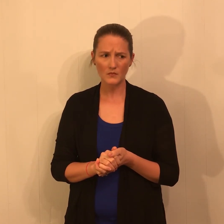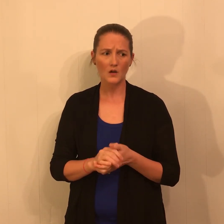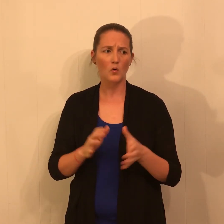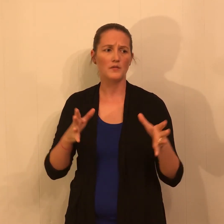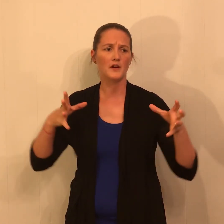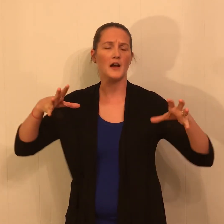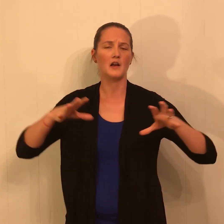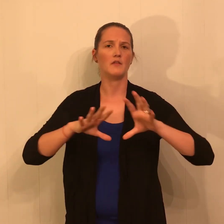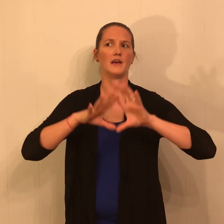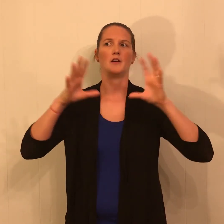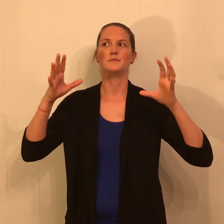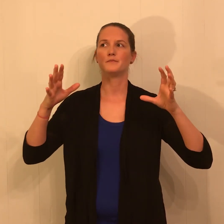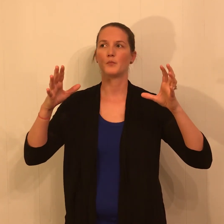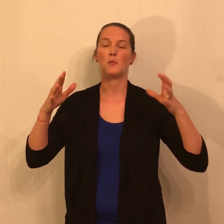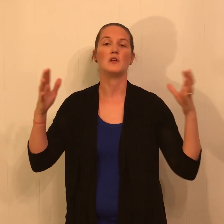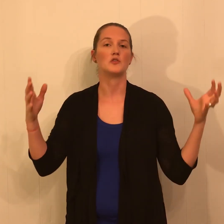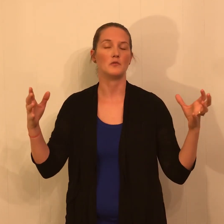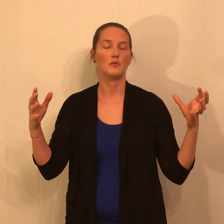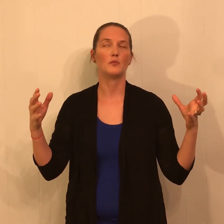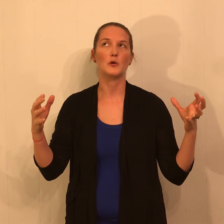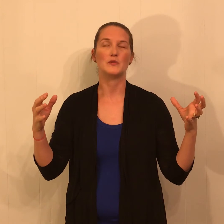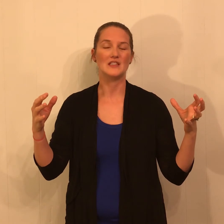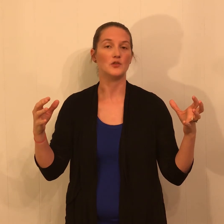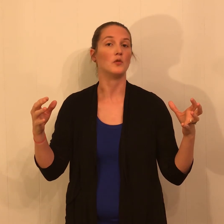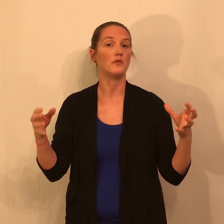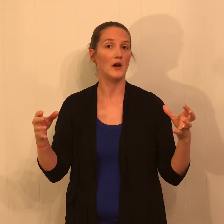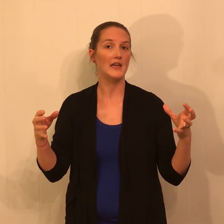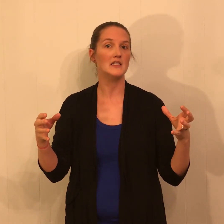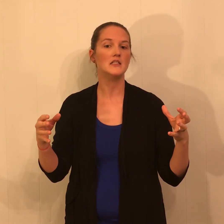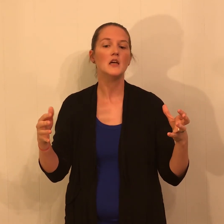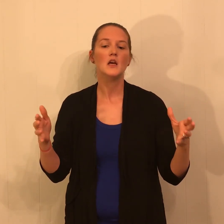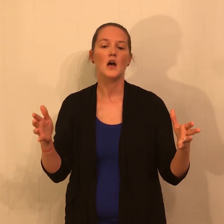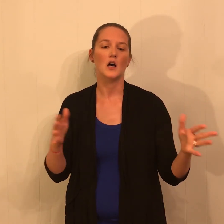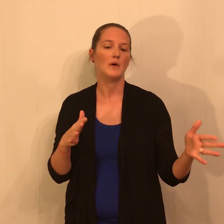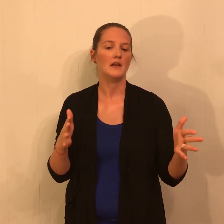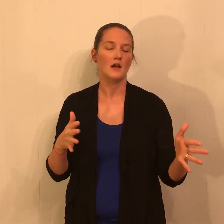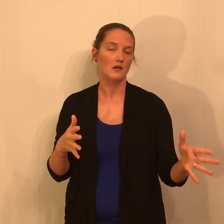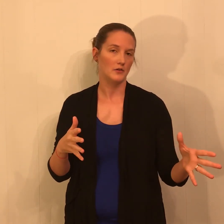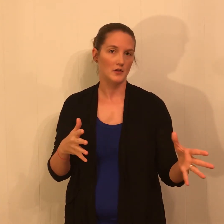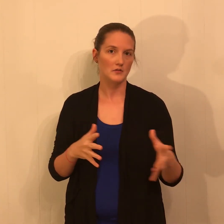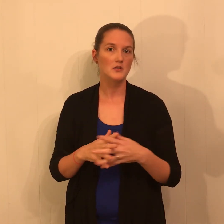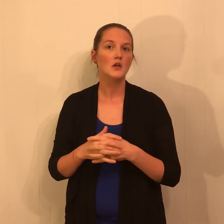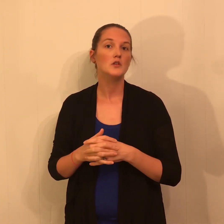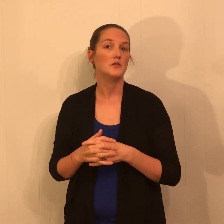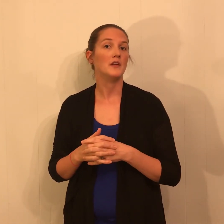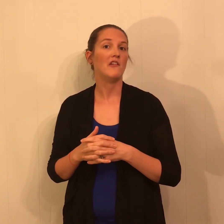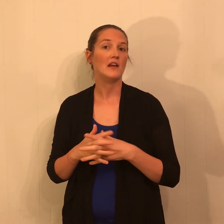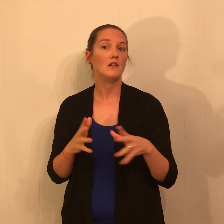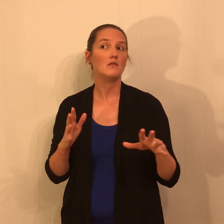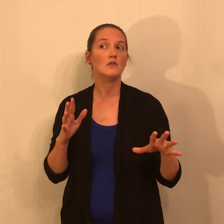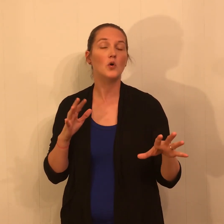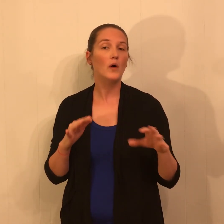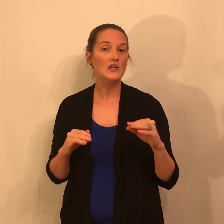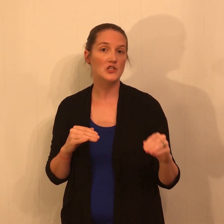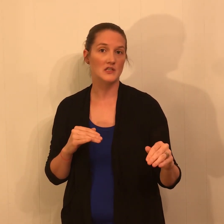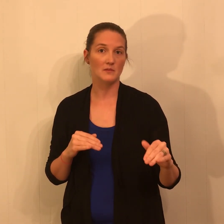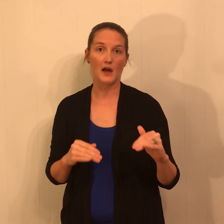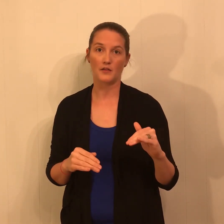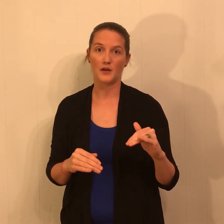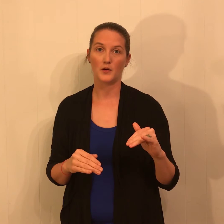Or if they're kind of like a prepositional phrase, I did not include those. So if you have any questions about those